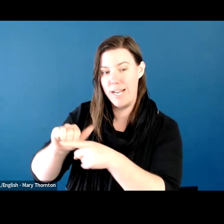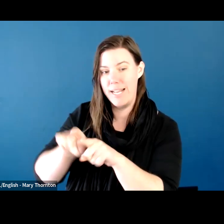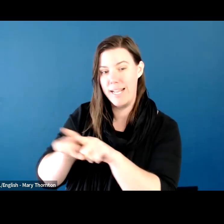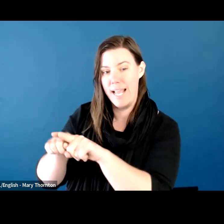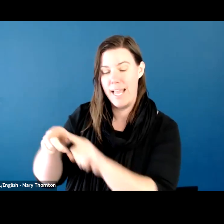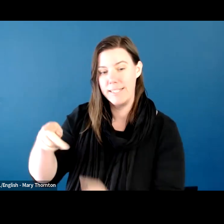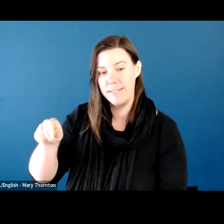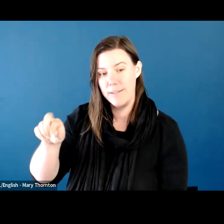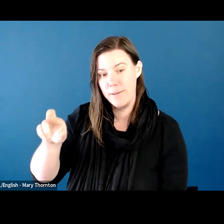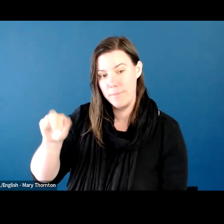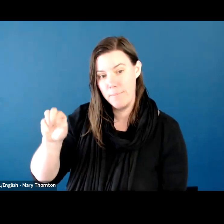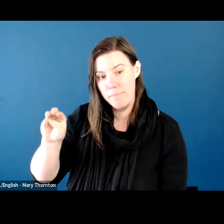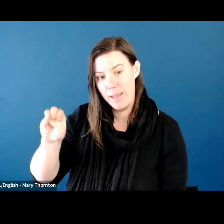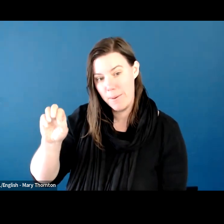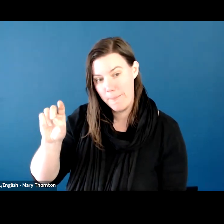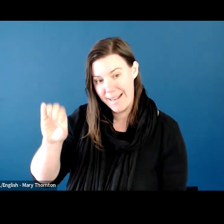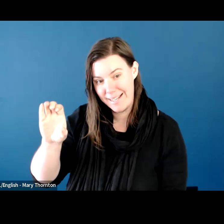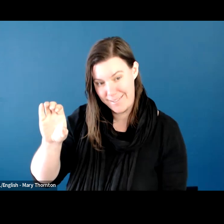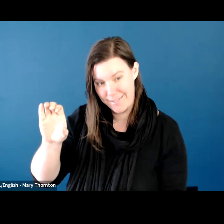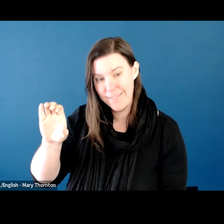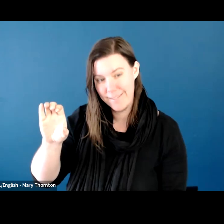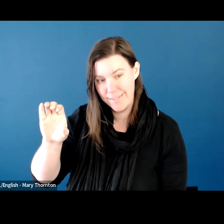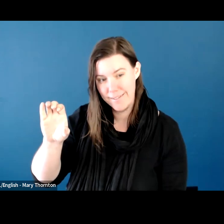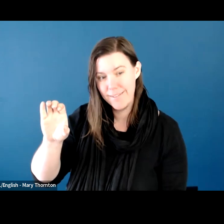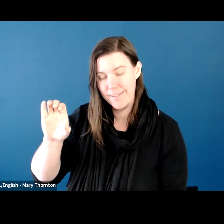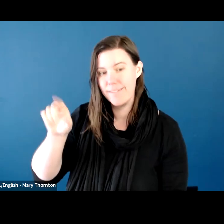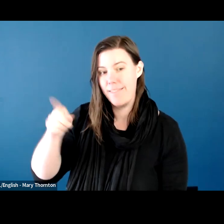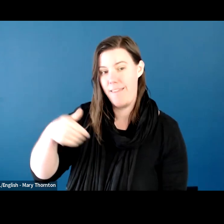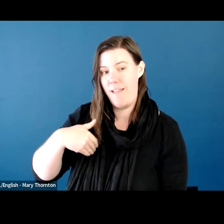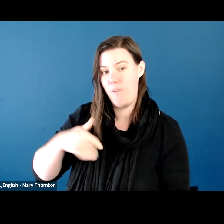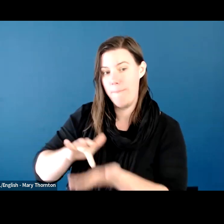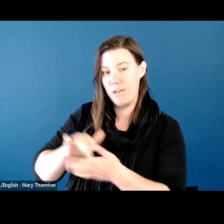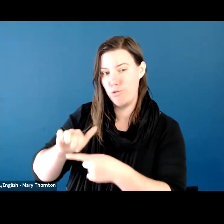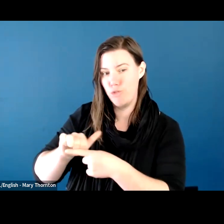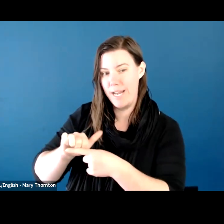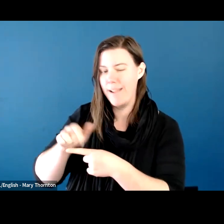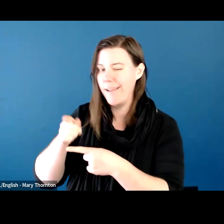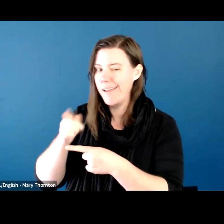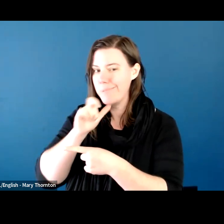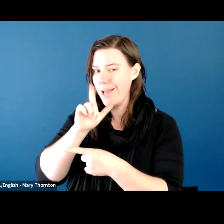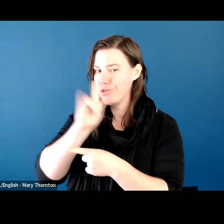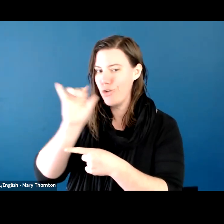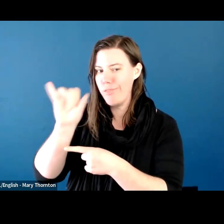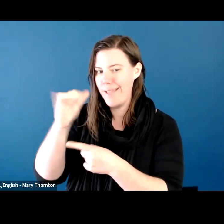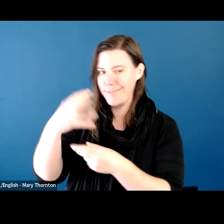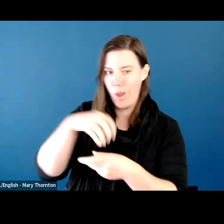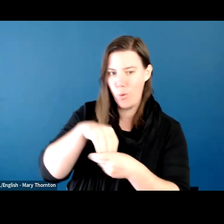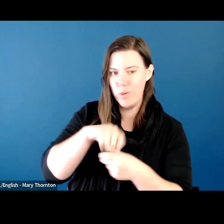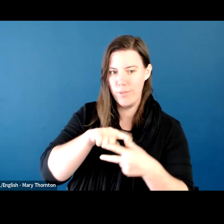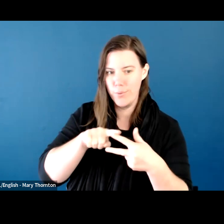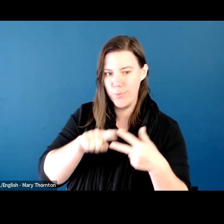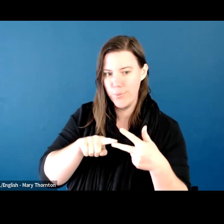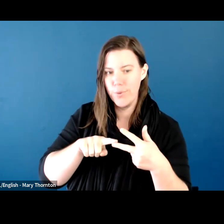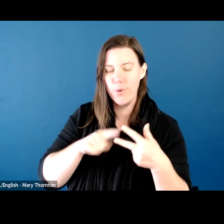sure if that is well understood with the group. Okay, so when we say fire, maybe that's